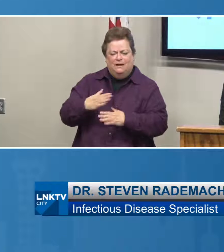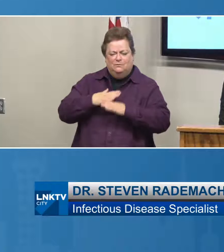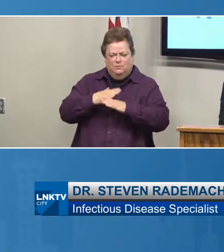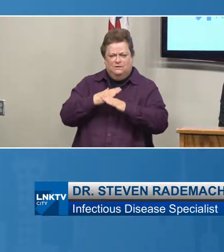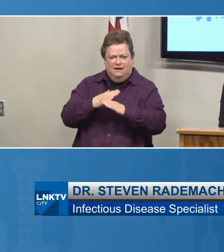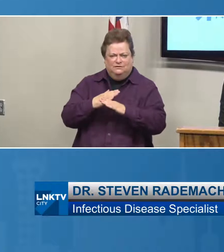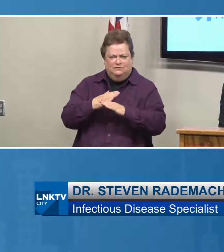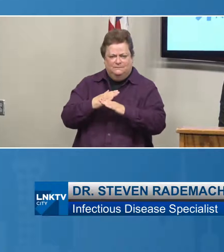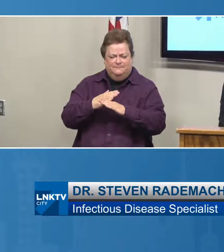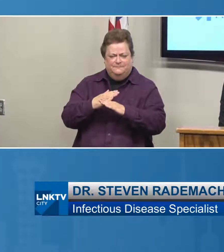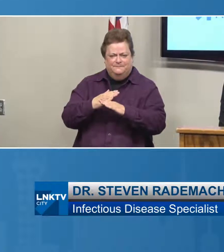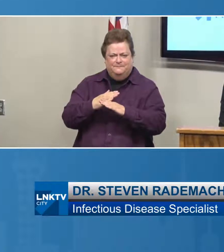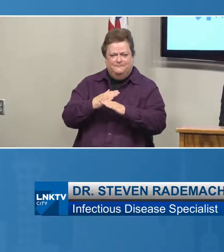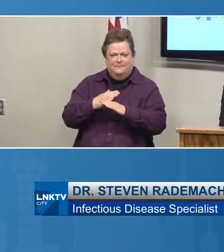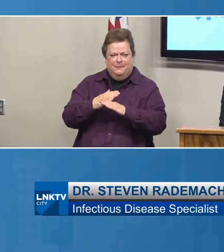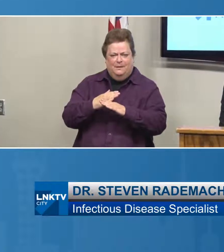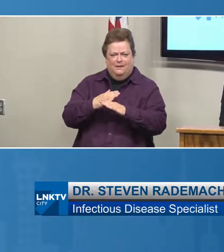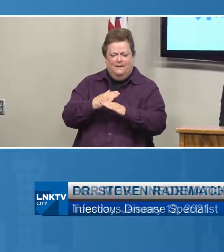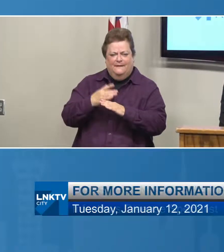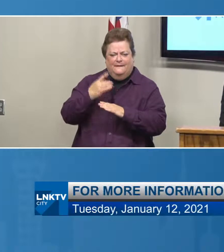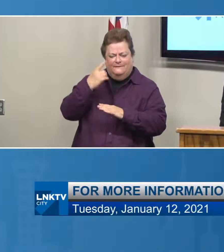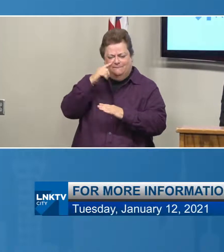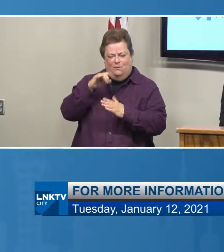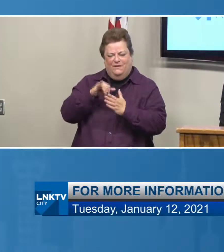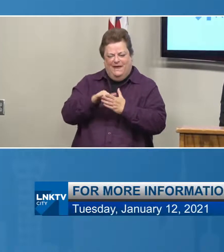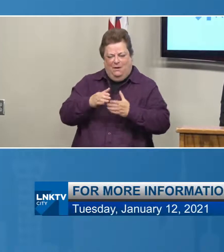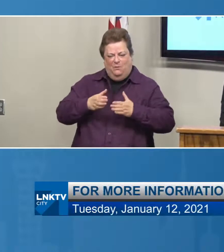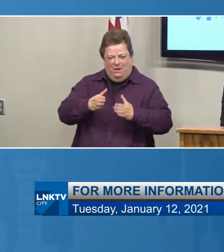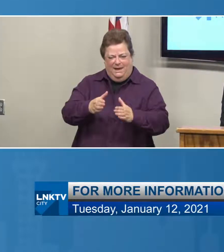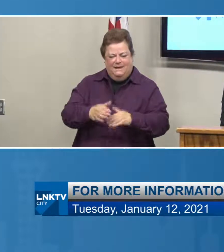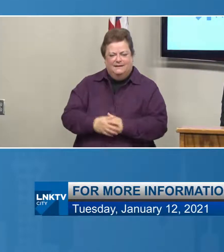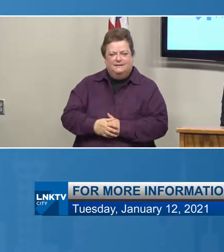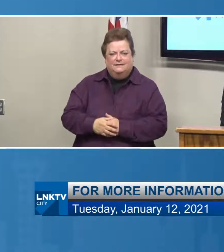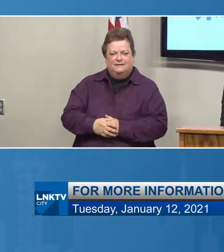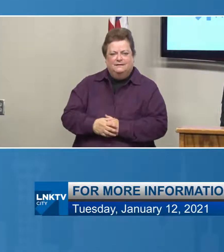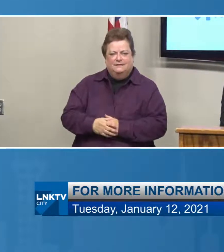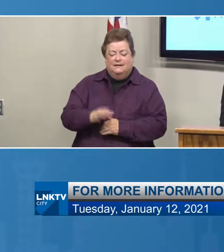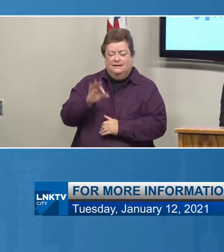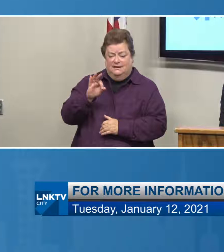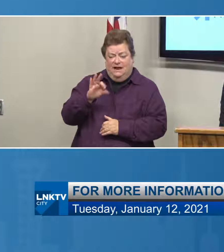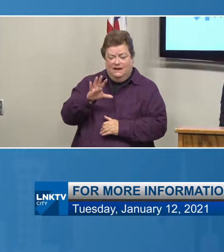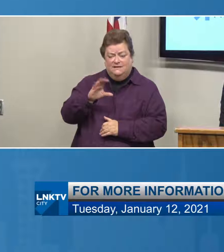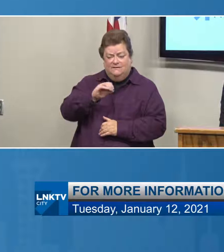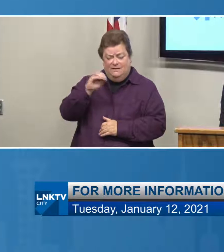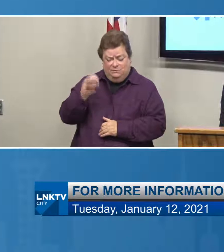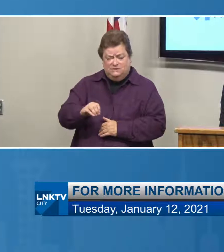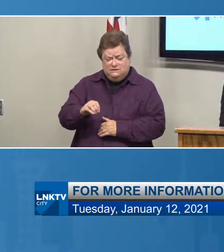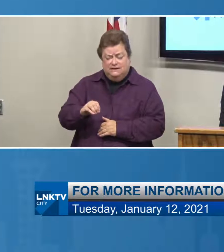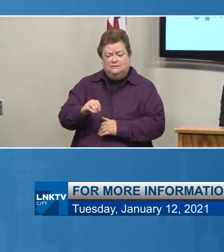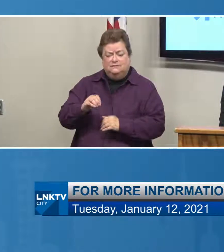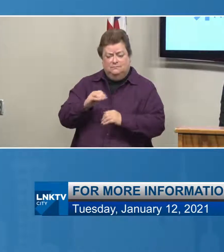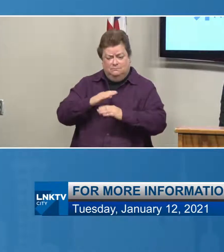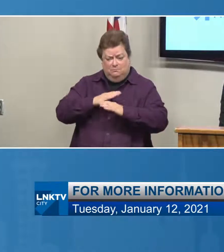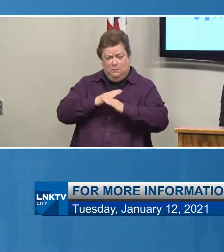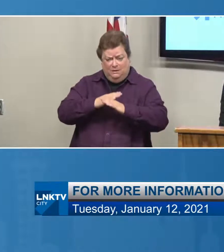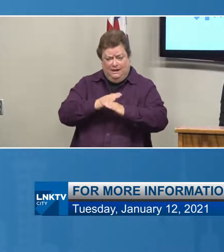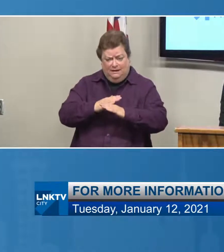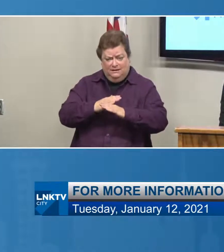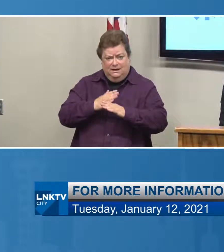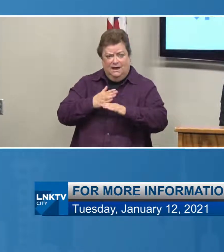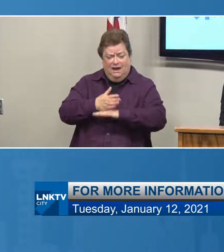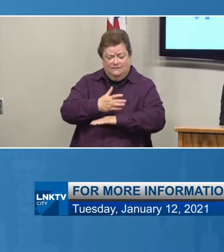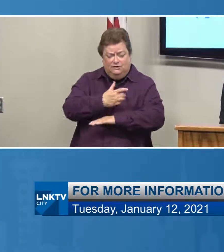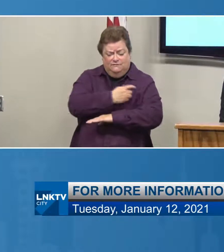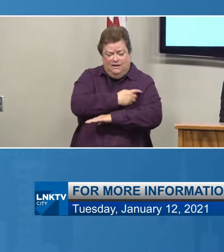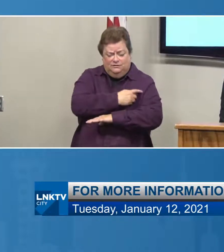protection in that way. They're 95% protective 1